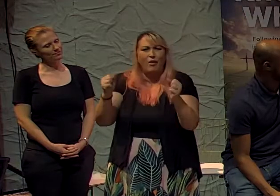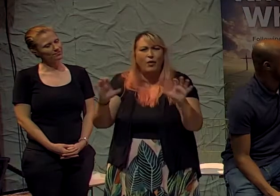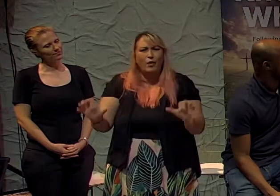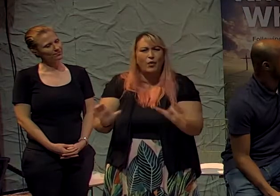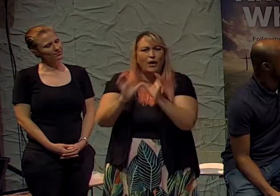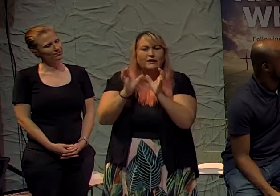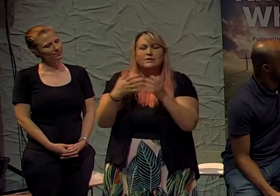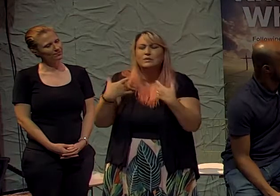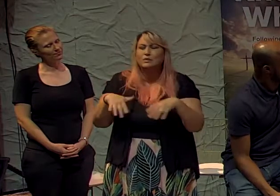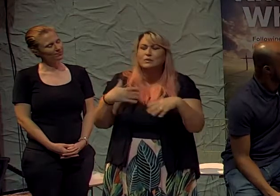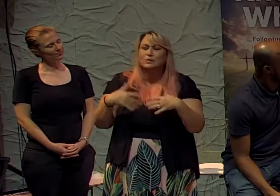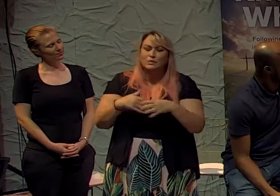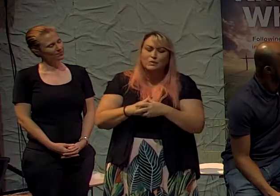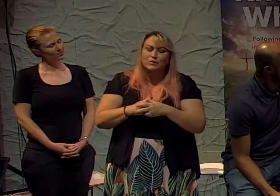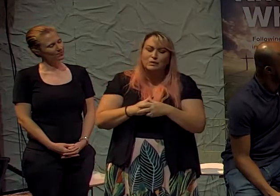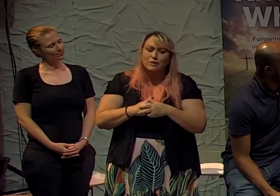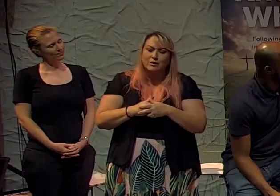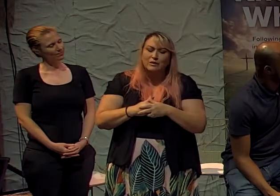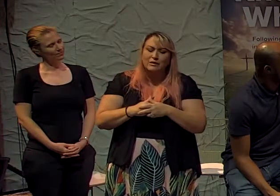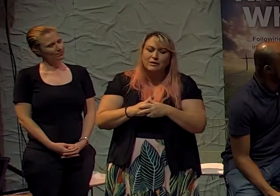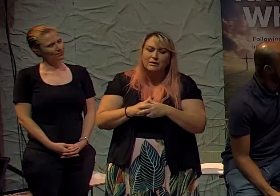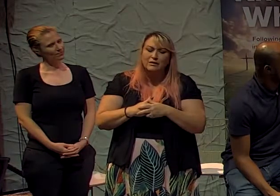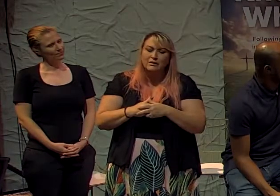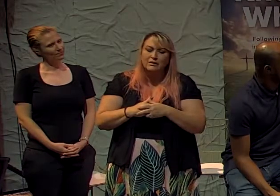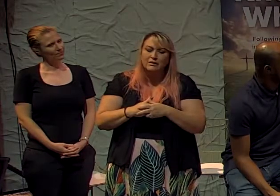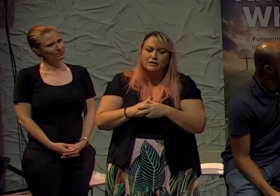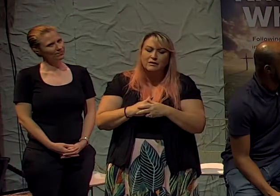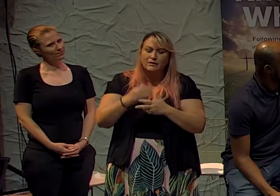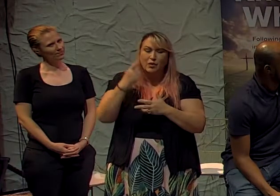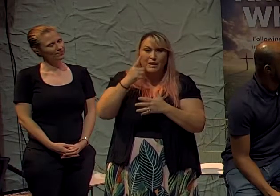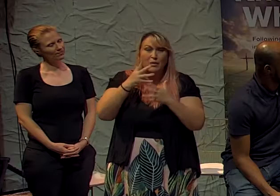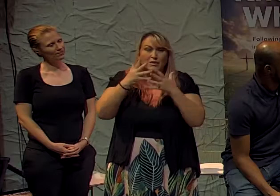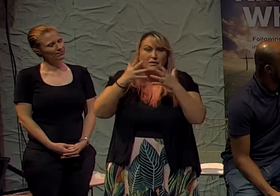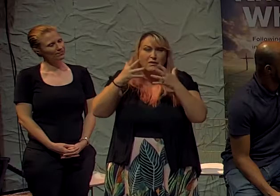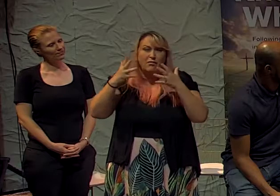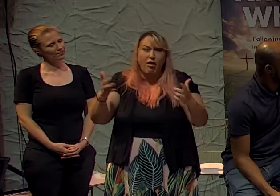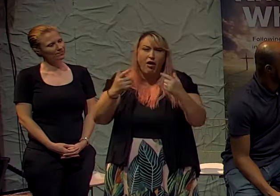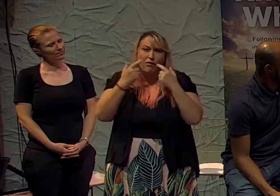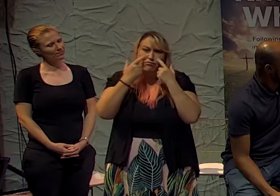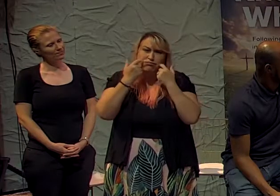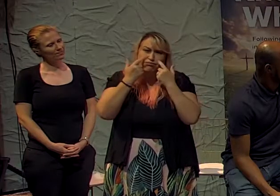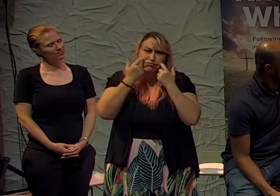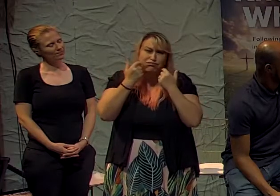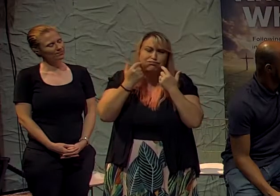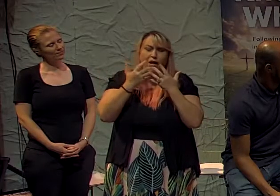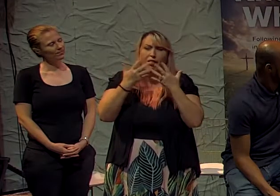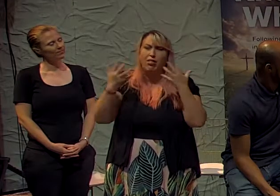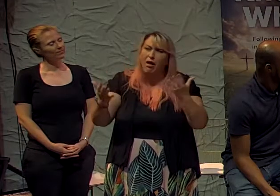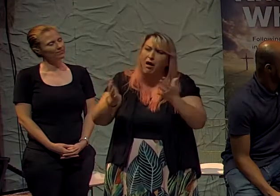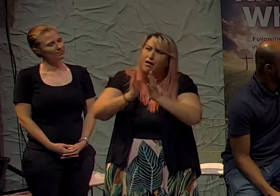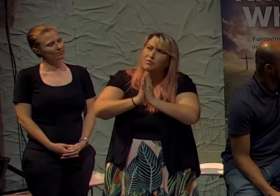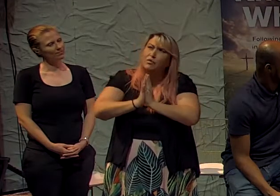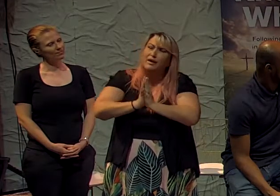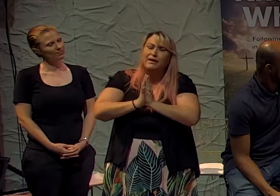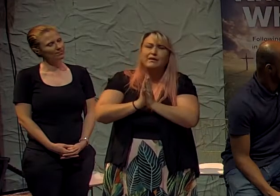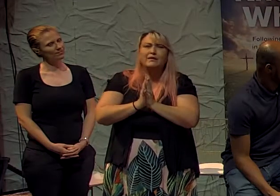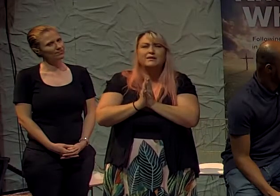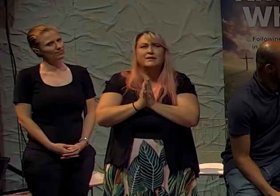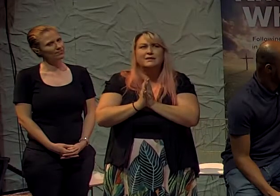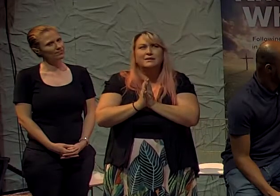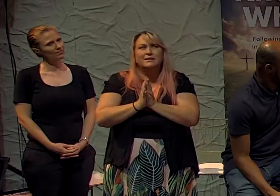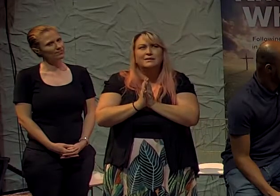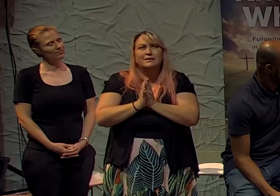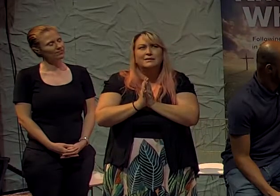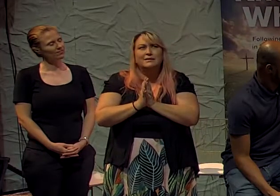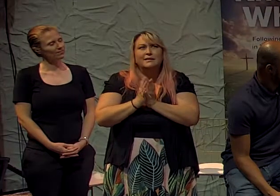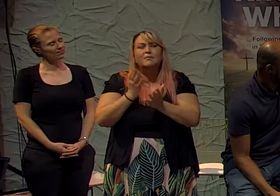I'll tell you, for me, it was a lot of tears, a lot of prayer, and